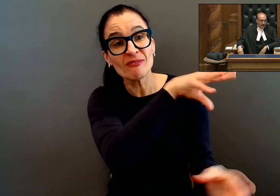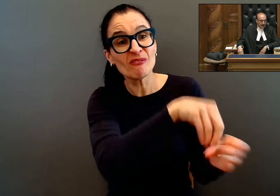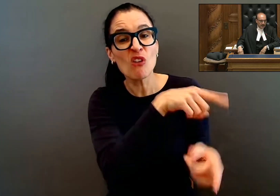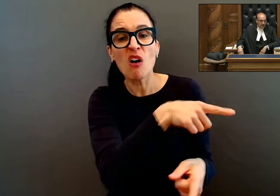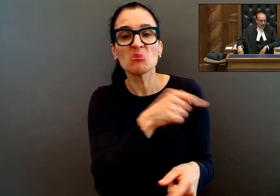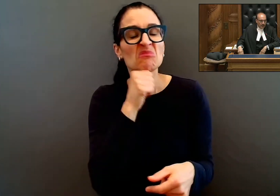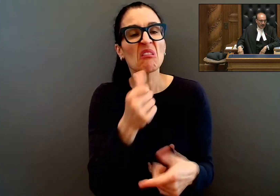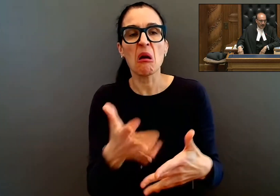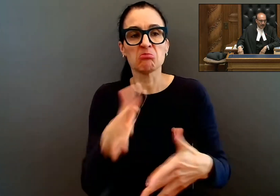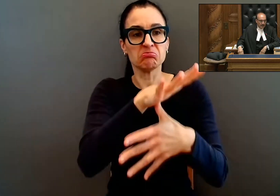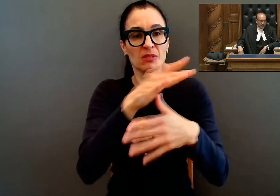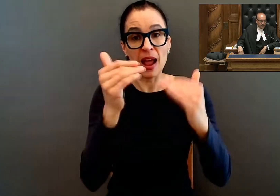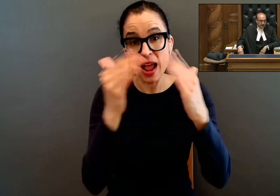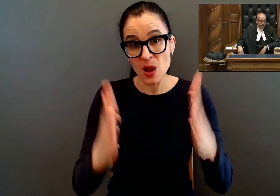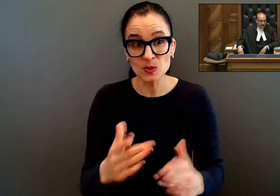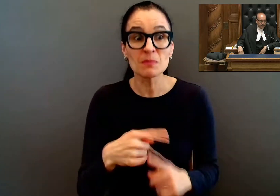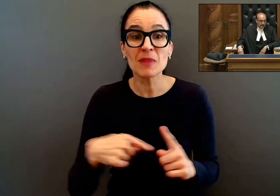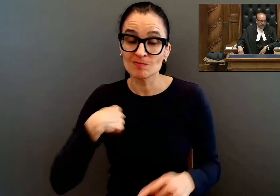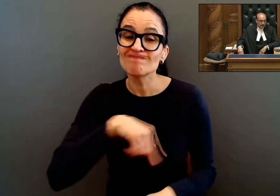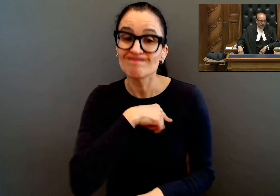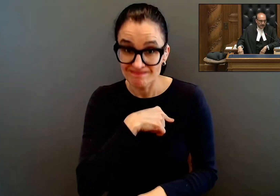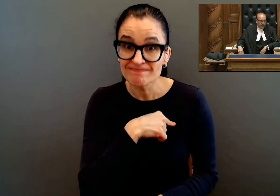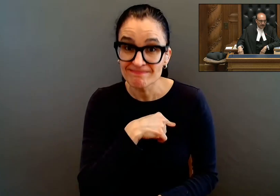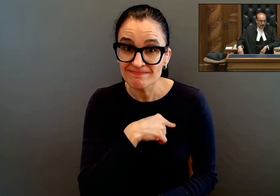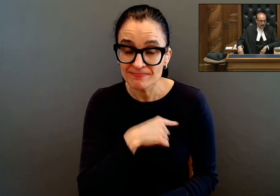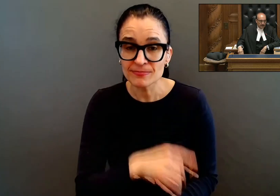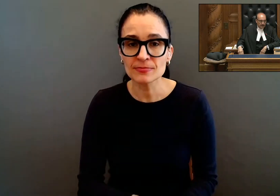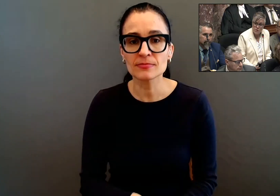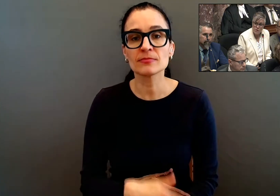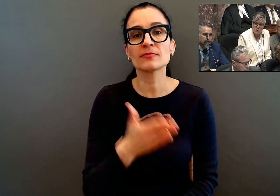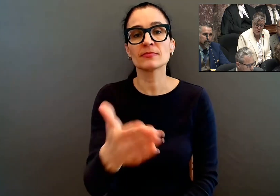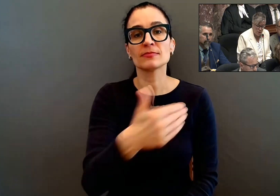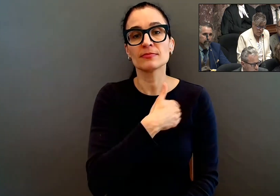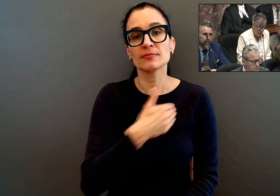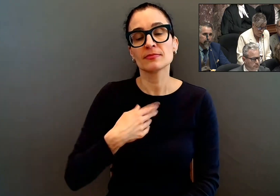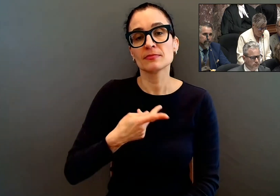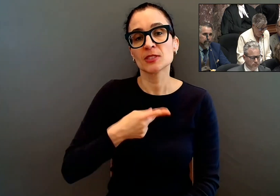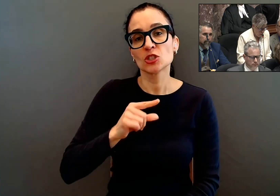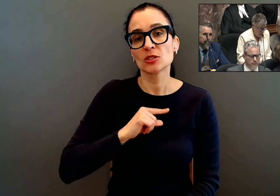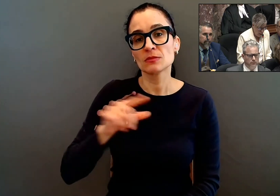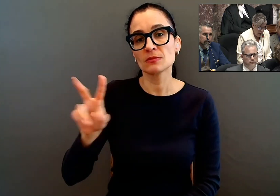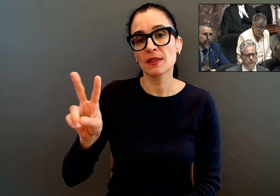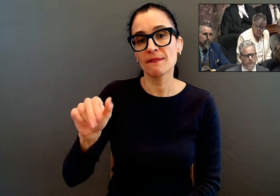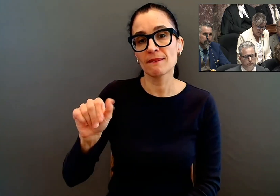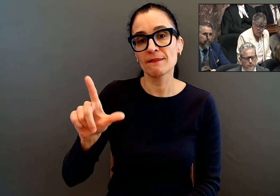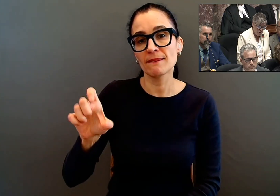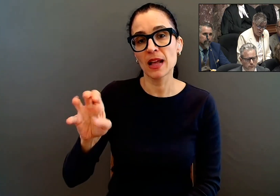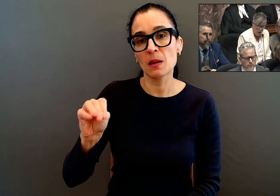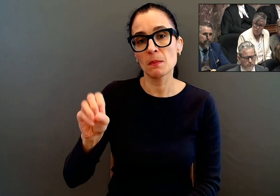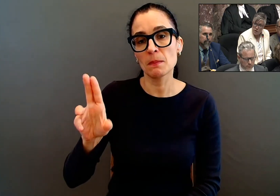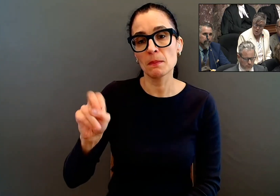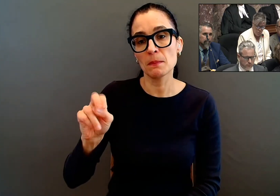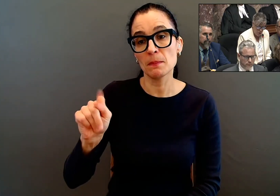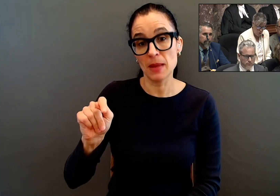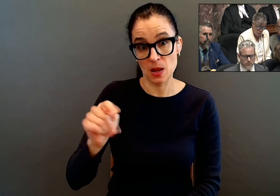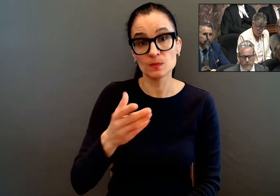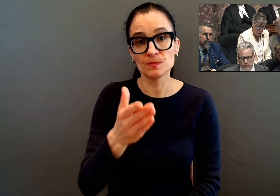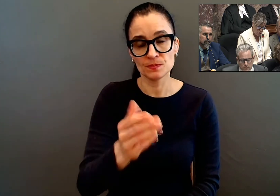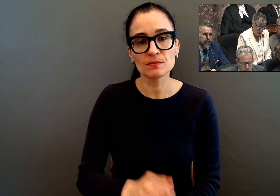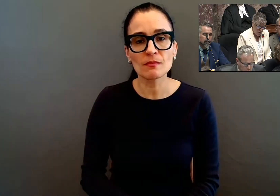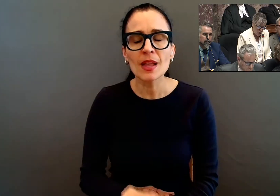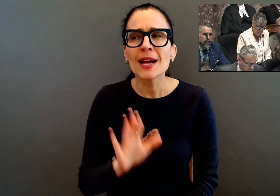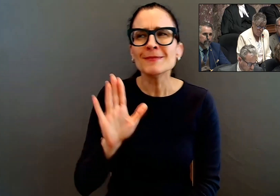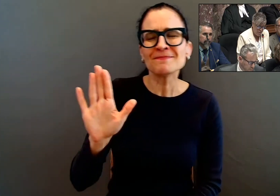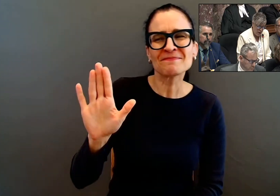Member for Prince George Valemount. Thank you, Mr. Speaker. Affordable housing is not assisted living. Aspen Seniors Housing in Prince